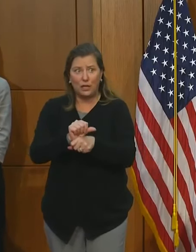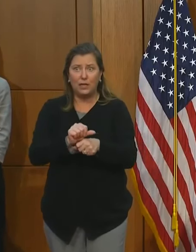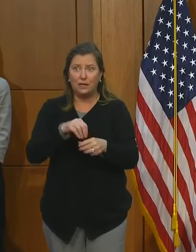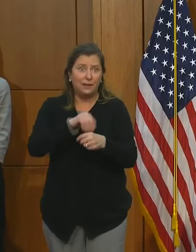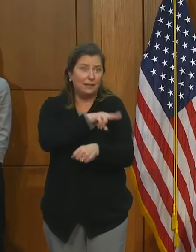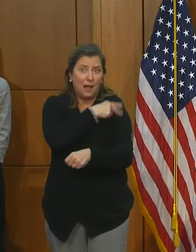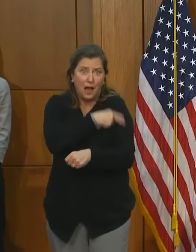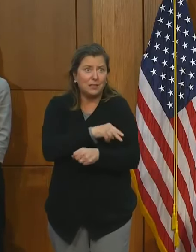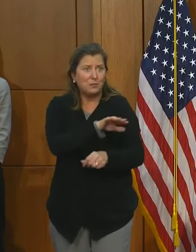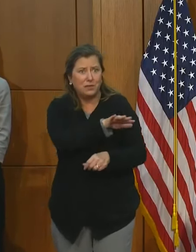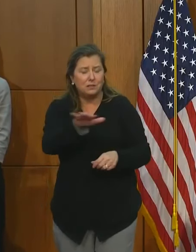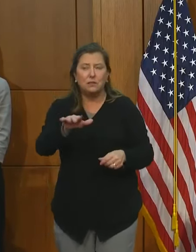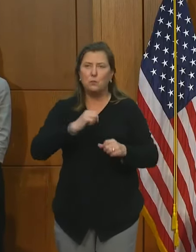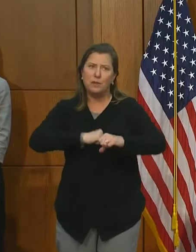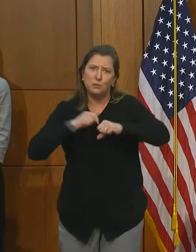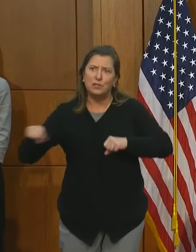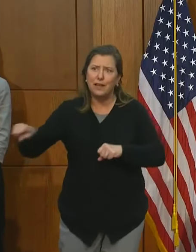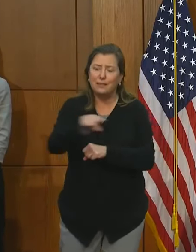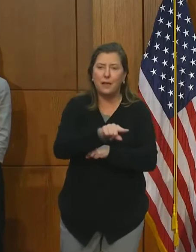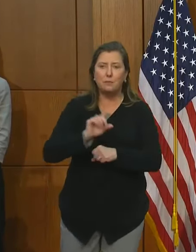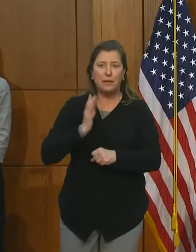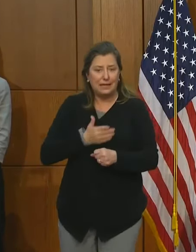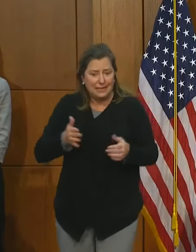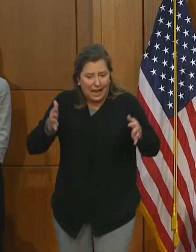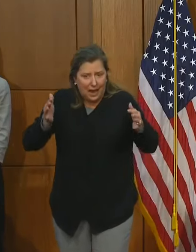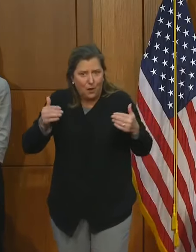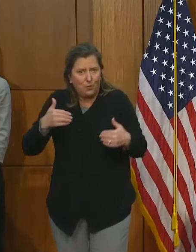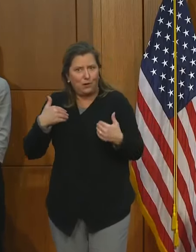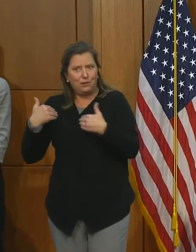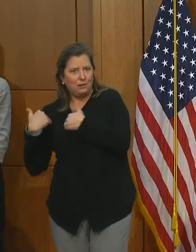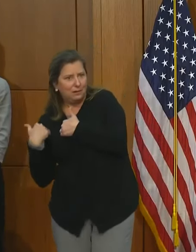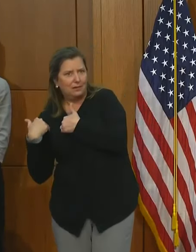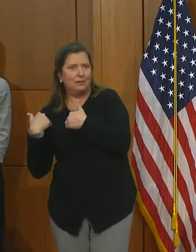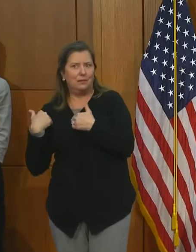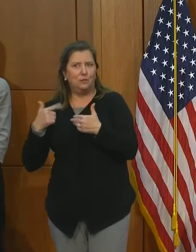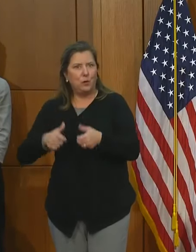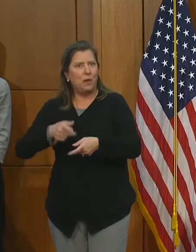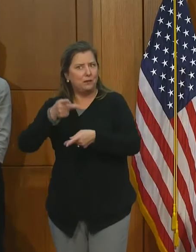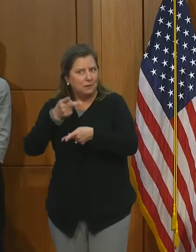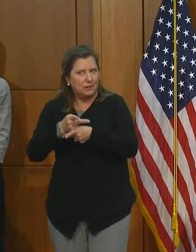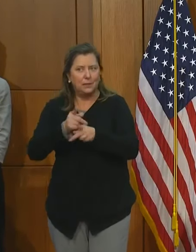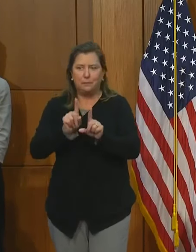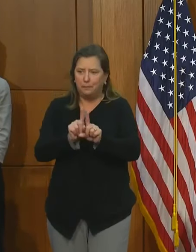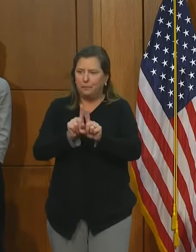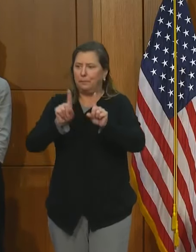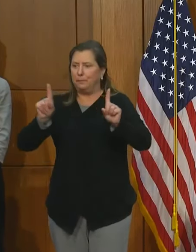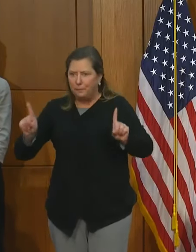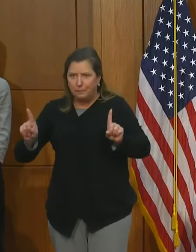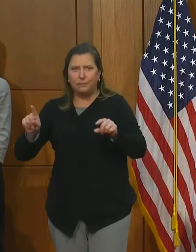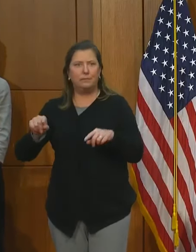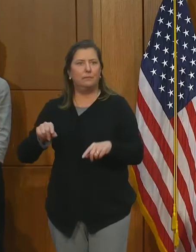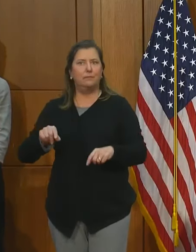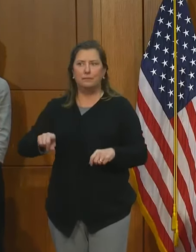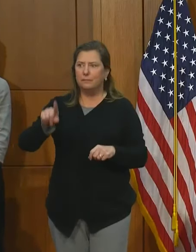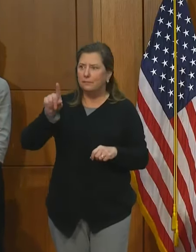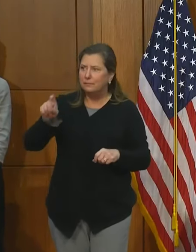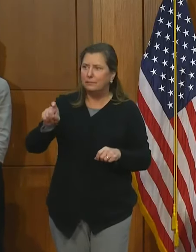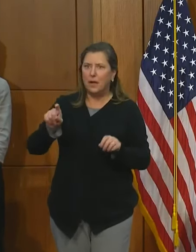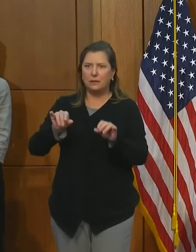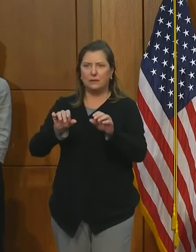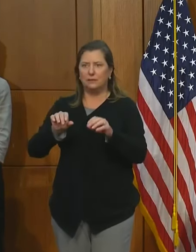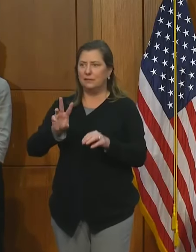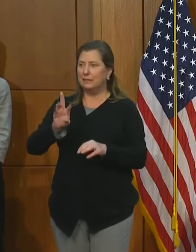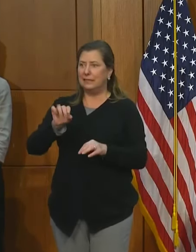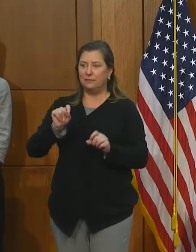in our hospitals. It's in our hands, and so we need to continue with the social distancing. We need to continue staying